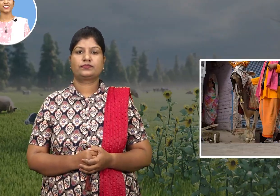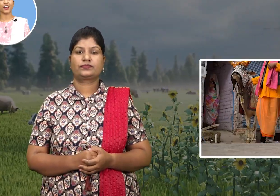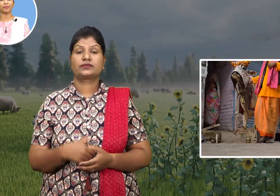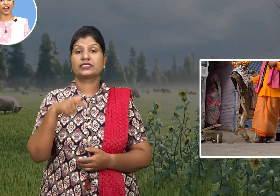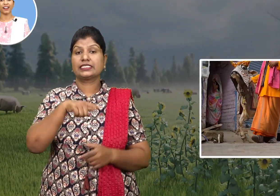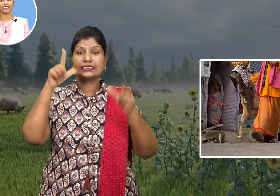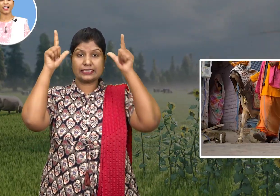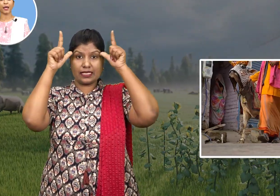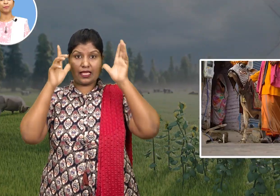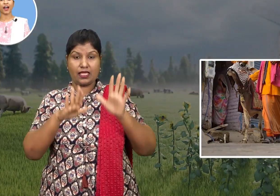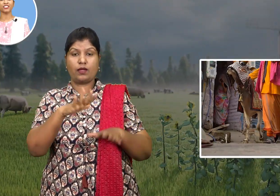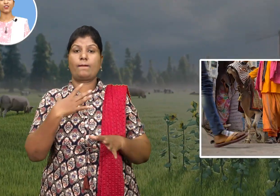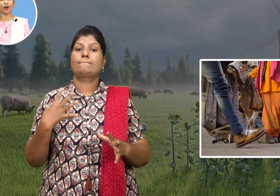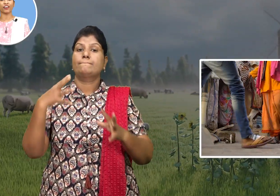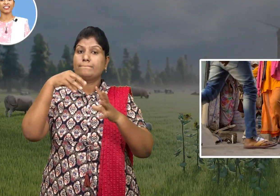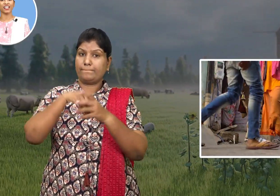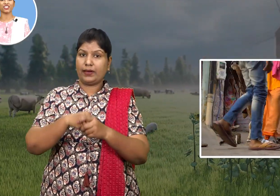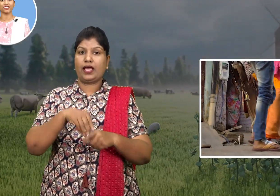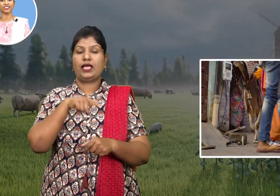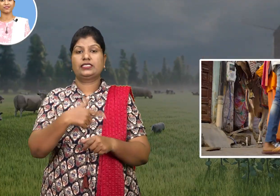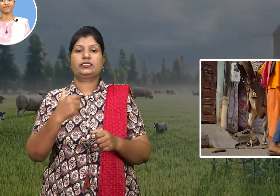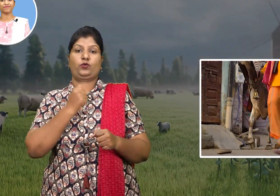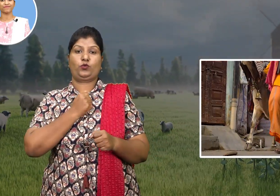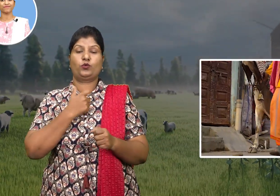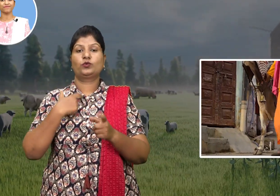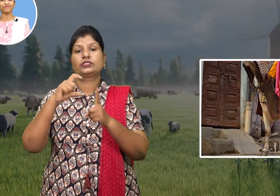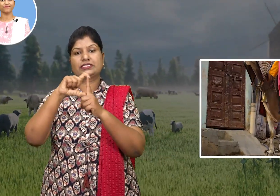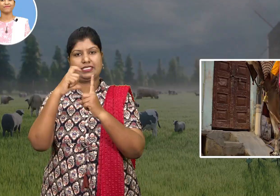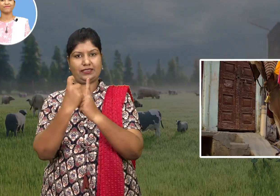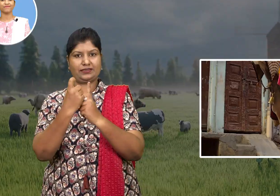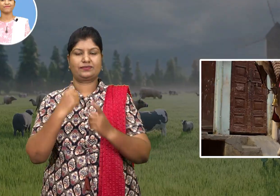Cattle are part and parcel of our culture.